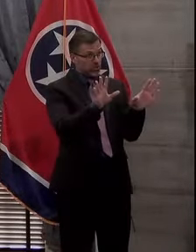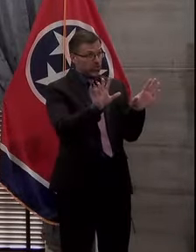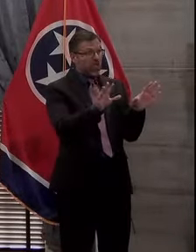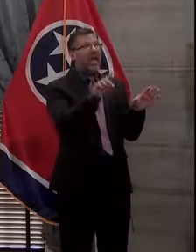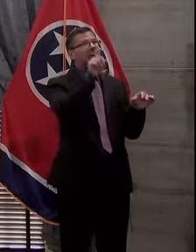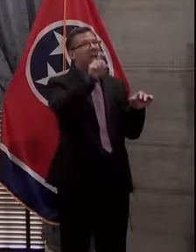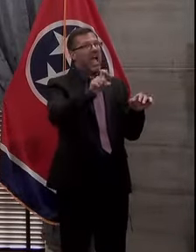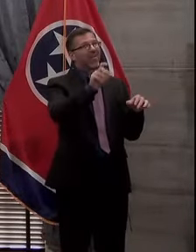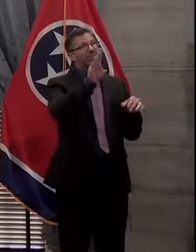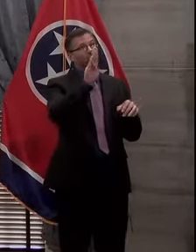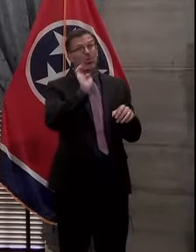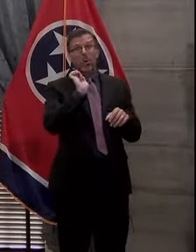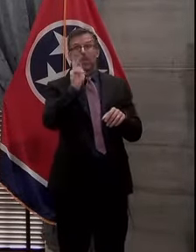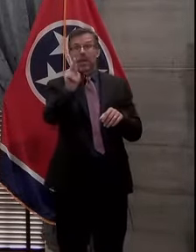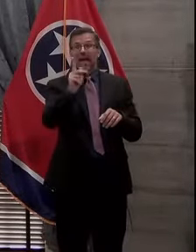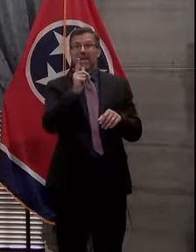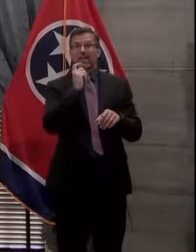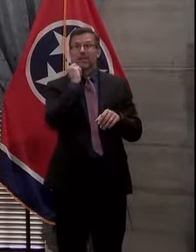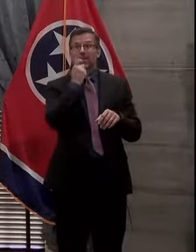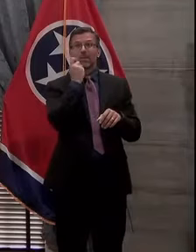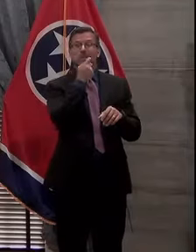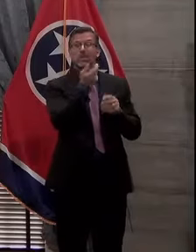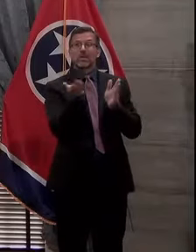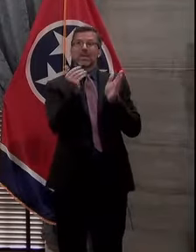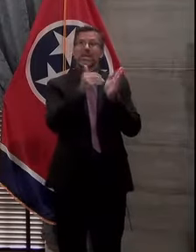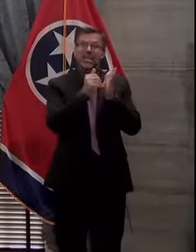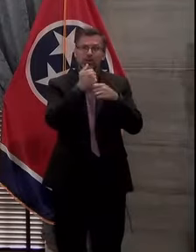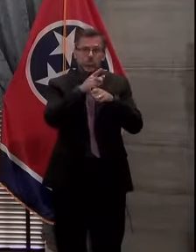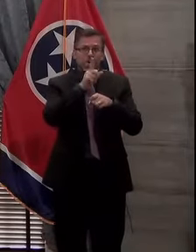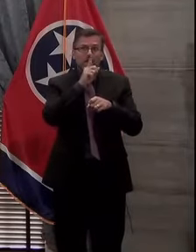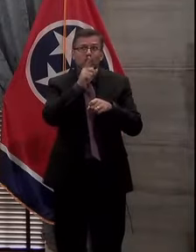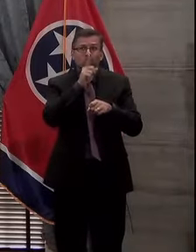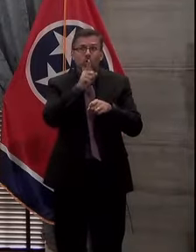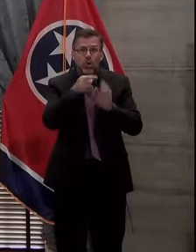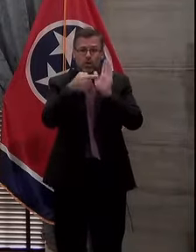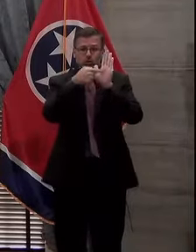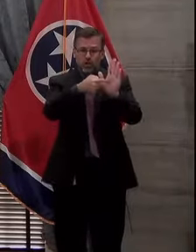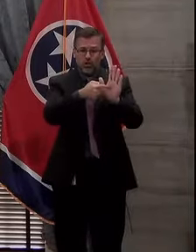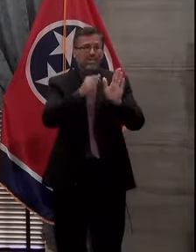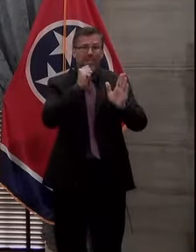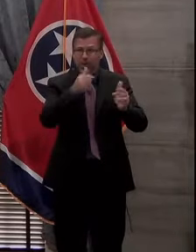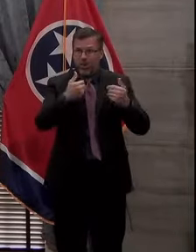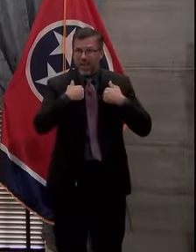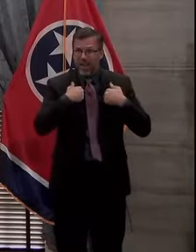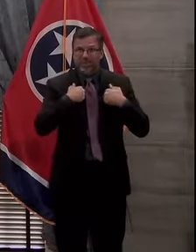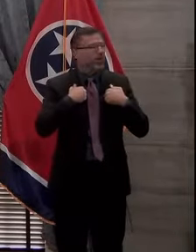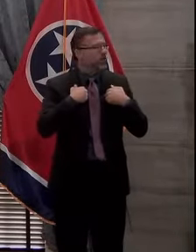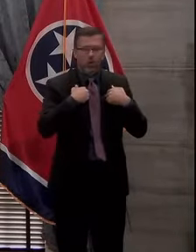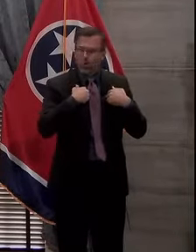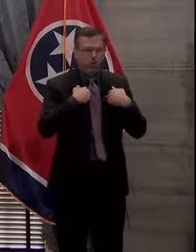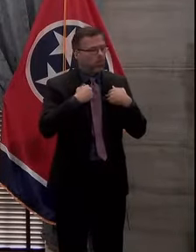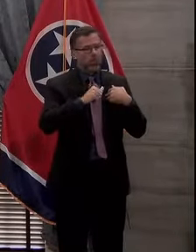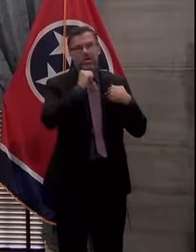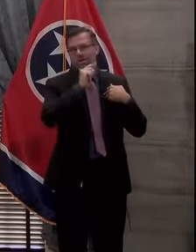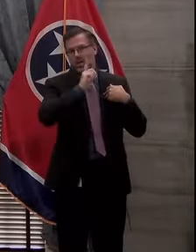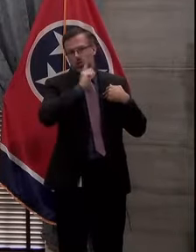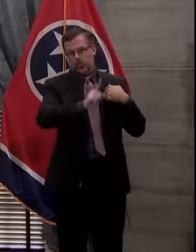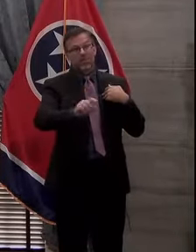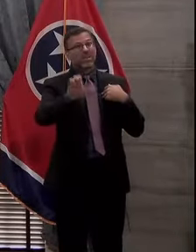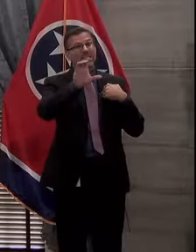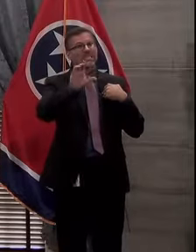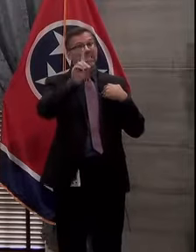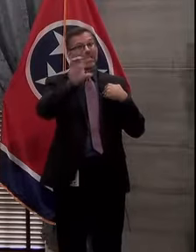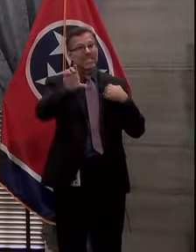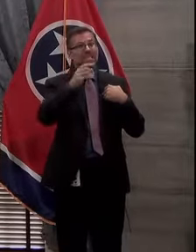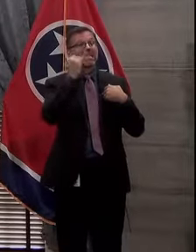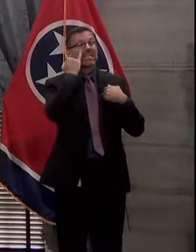is absolutely not recommended. That is not needed. In fact, the CDC actively discourages you, if you have had a positive